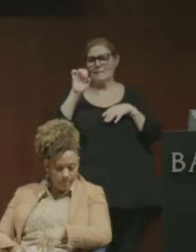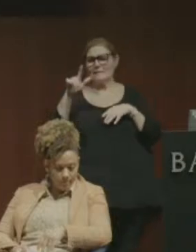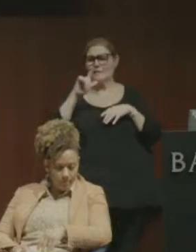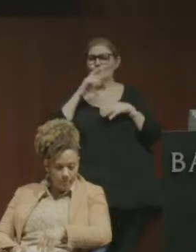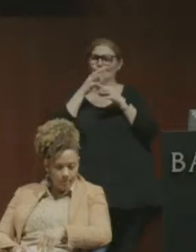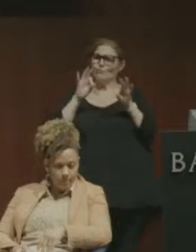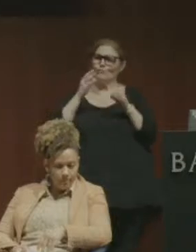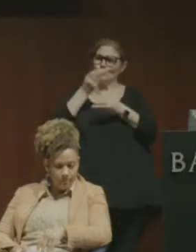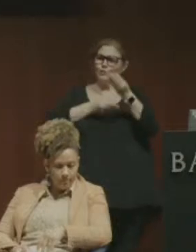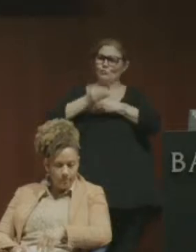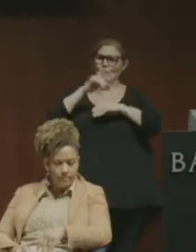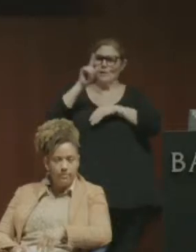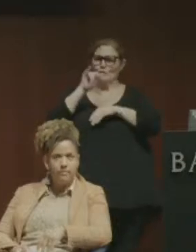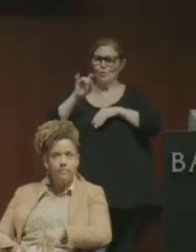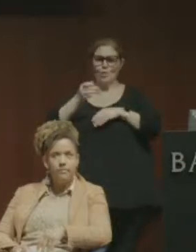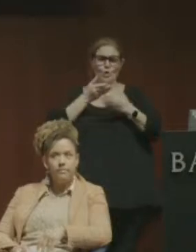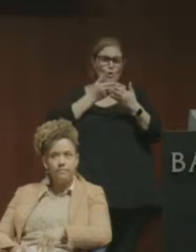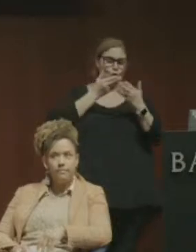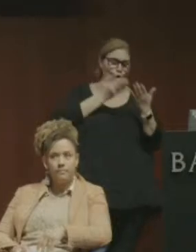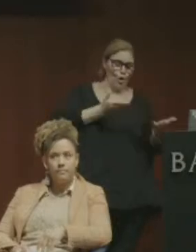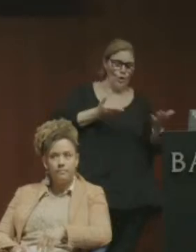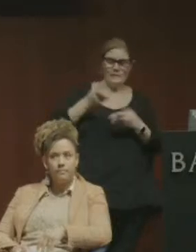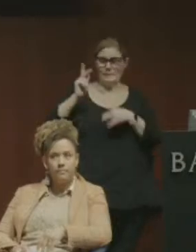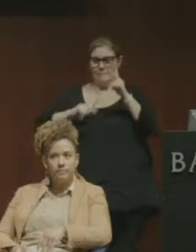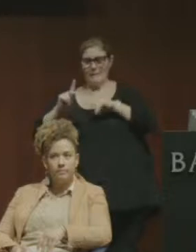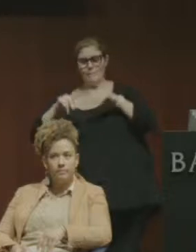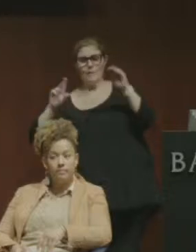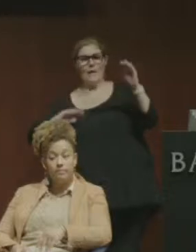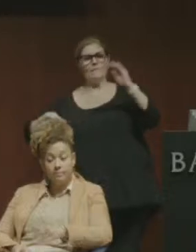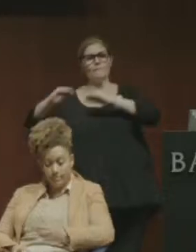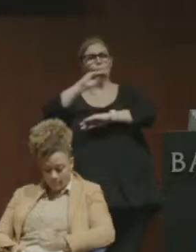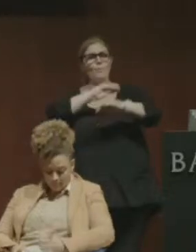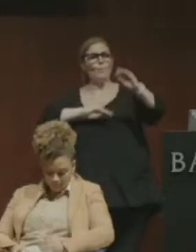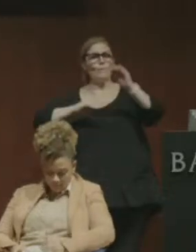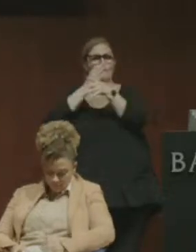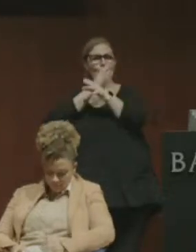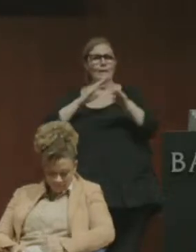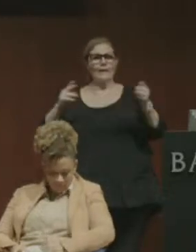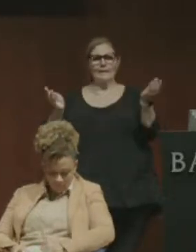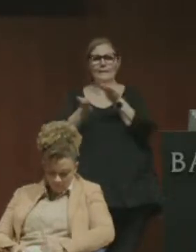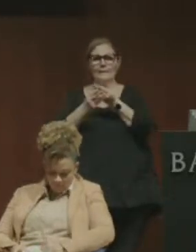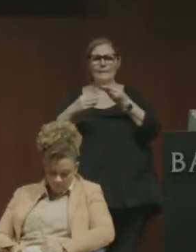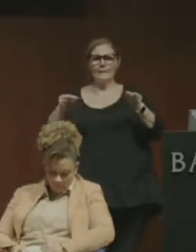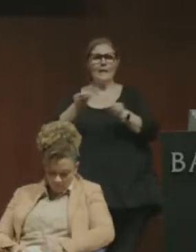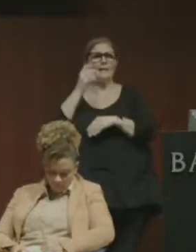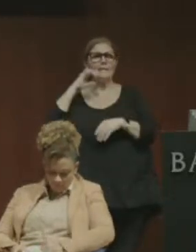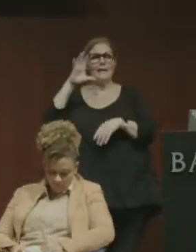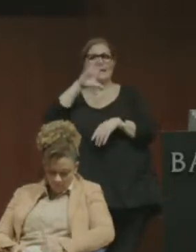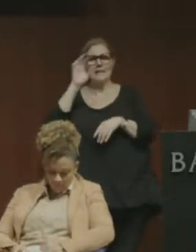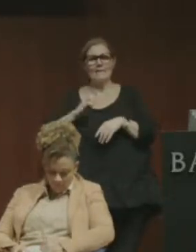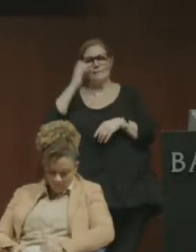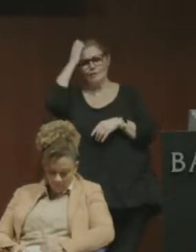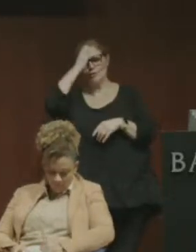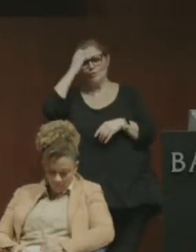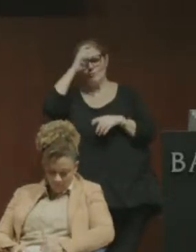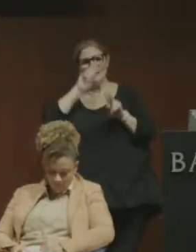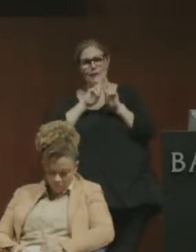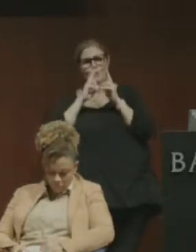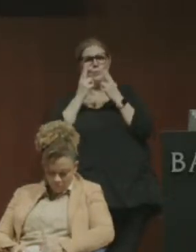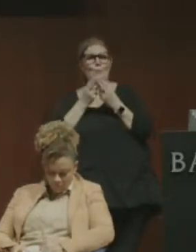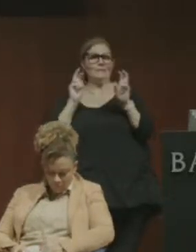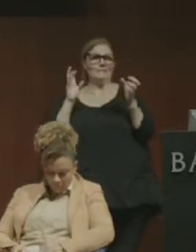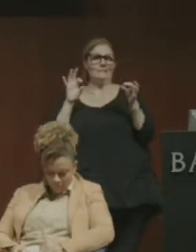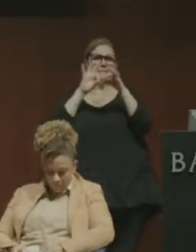trade zone where goods and people are able to move freely. It's this idea of creating an African European Union, but with